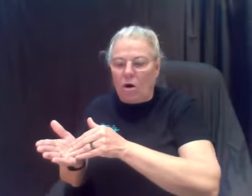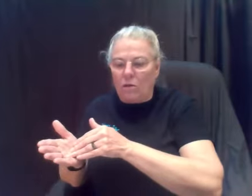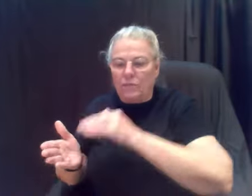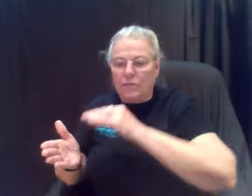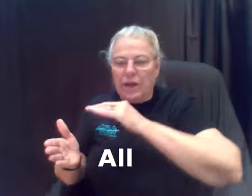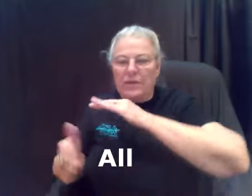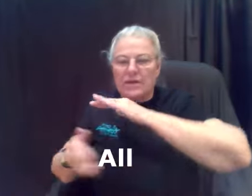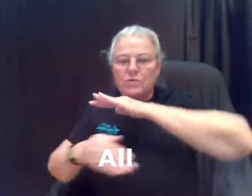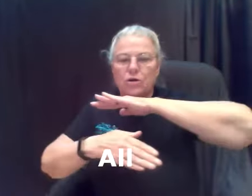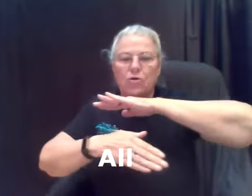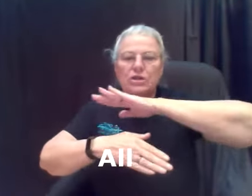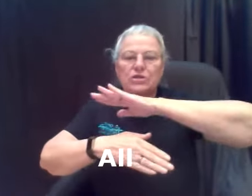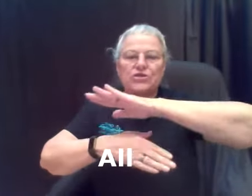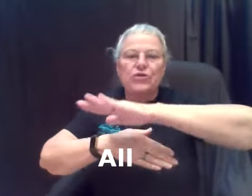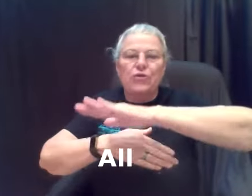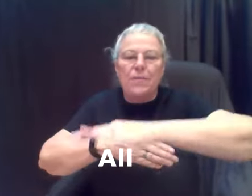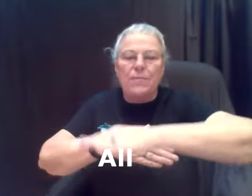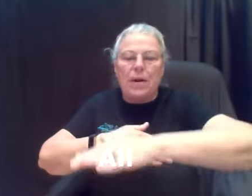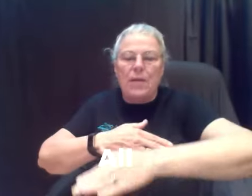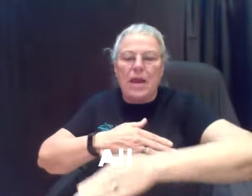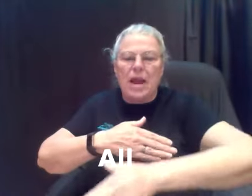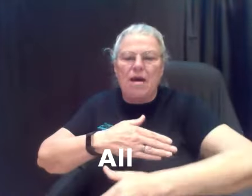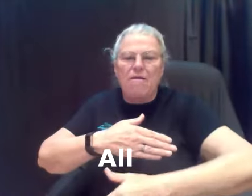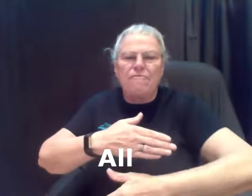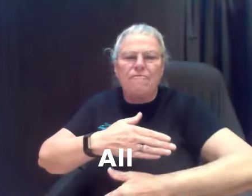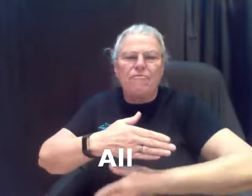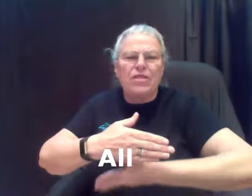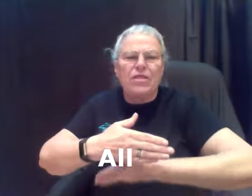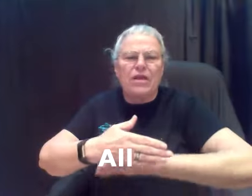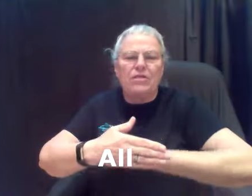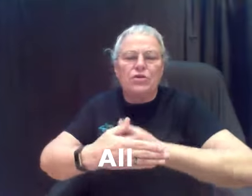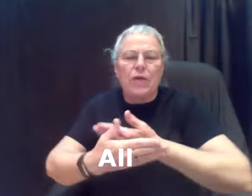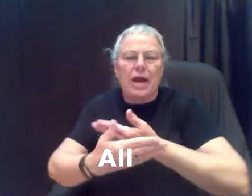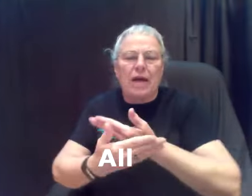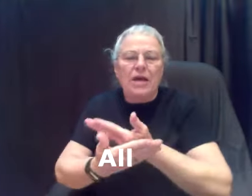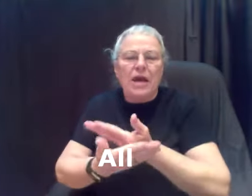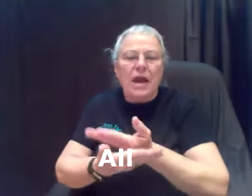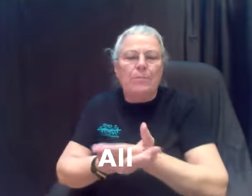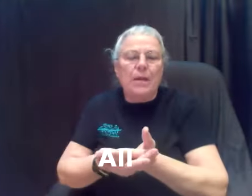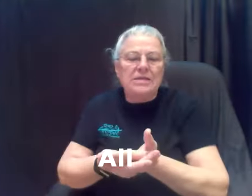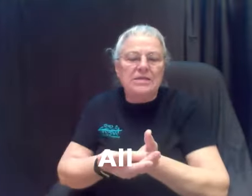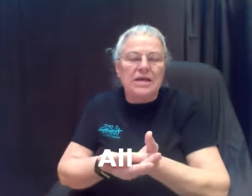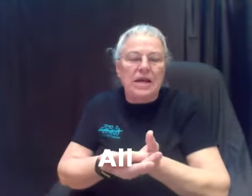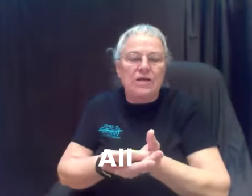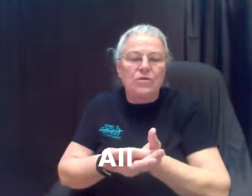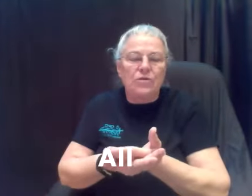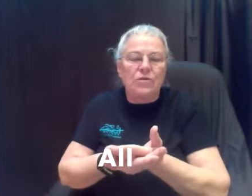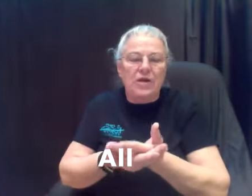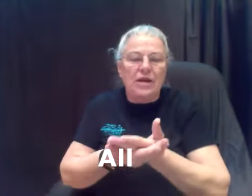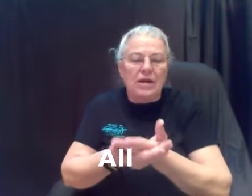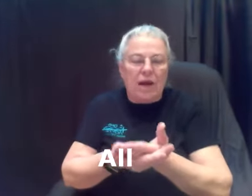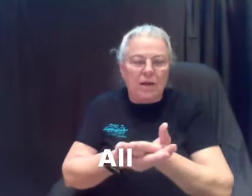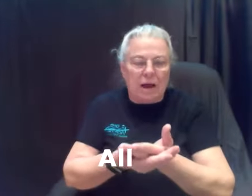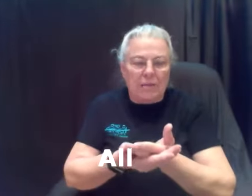All. And that's where you're going to scrape up everything that you have and place it into the non-dominant